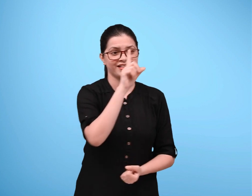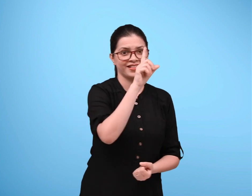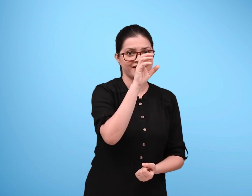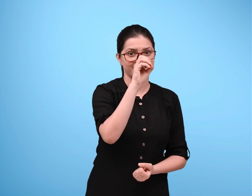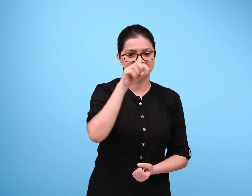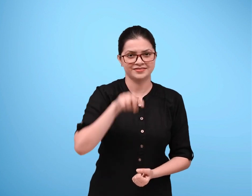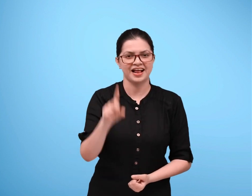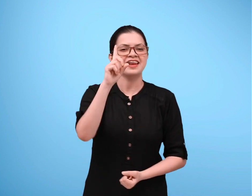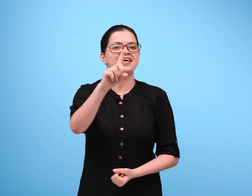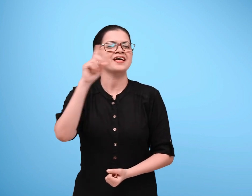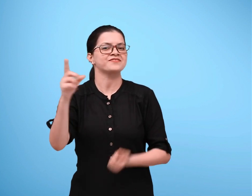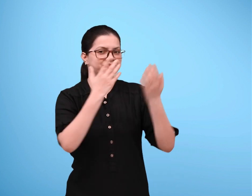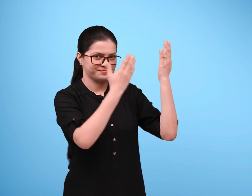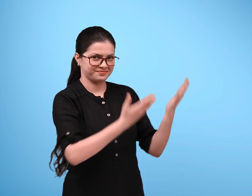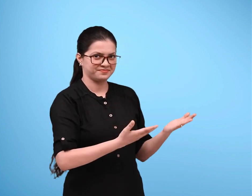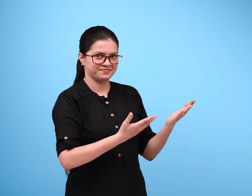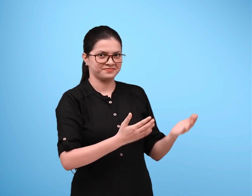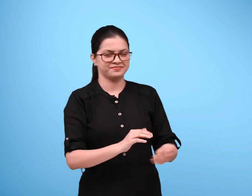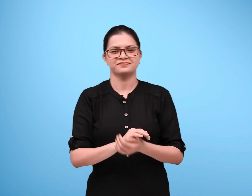Figure 10.11.